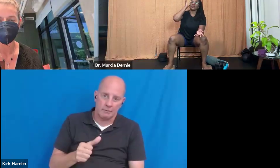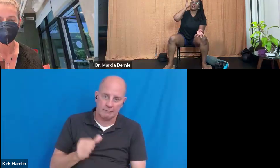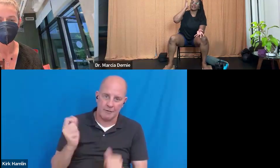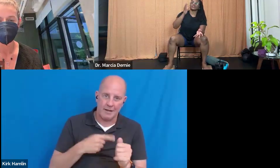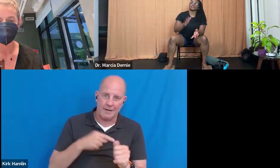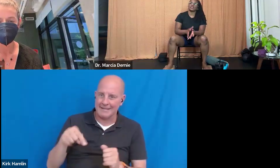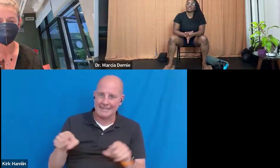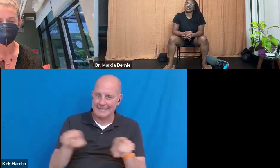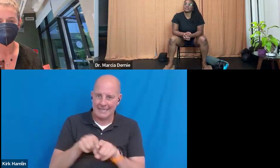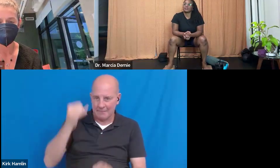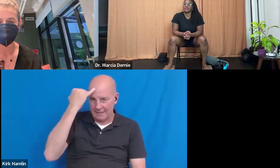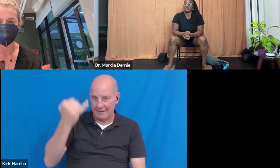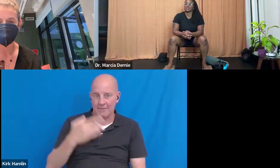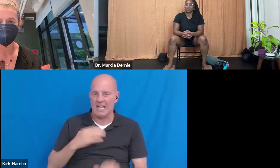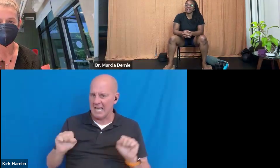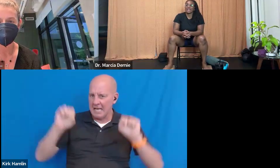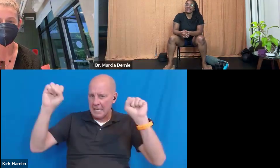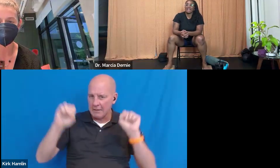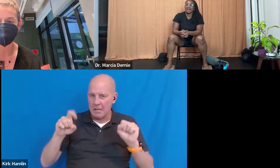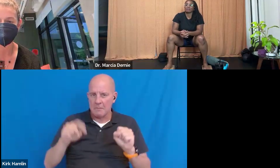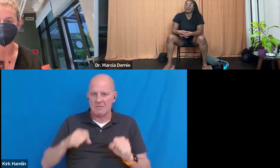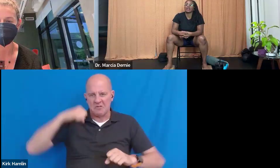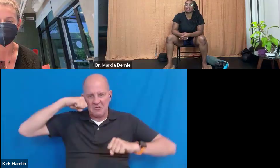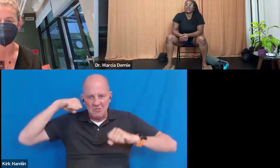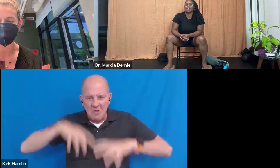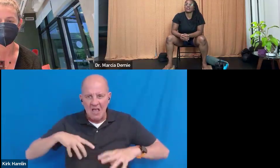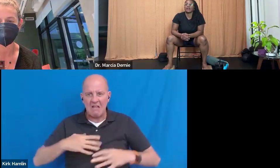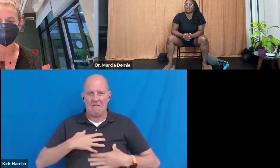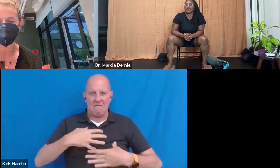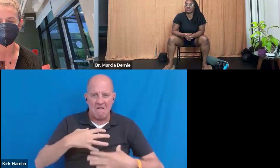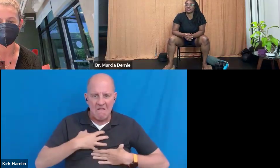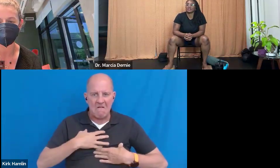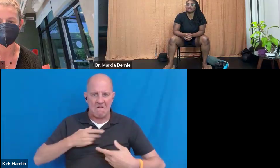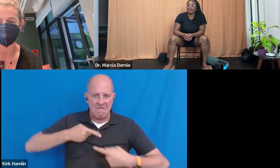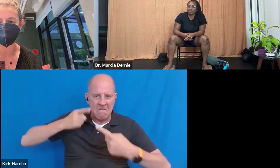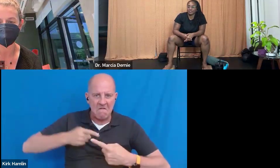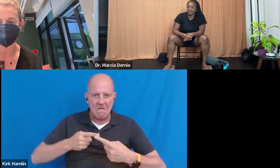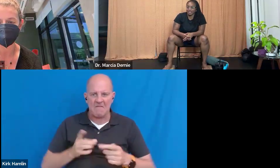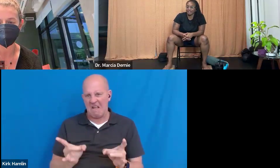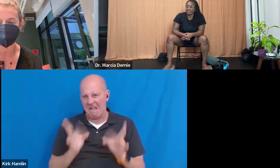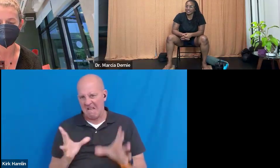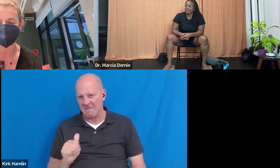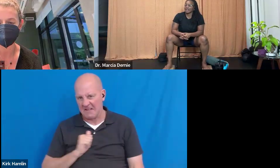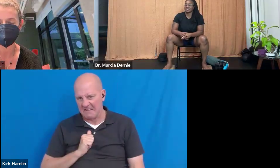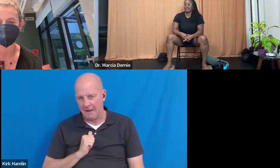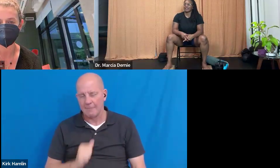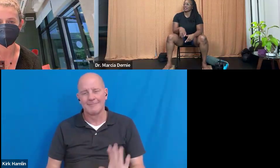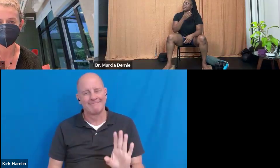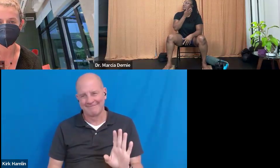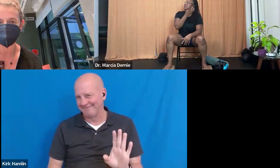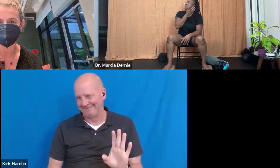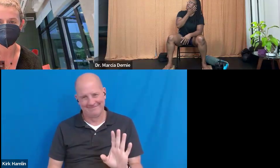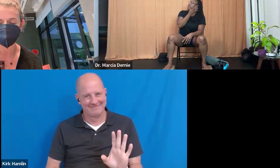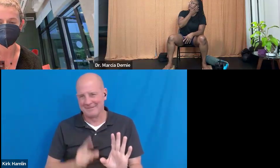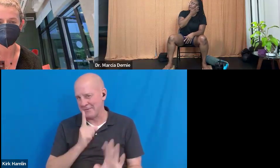idea that exercise has to be sweaty and out of breath, and you have to hate yourself and what you're doing. It's not